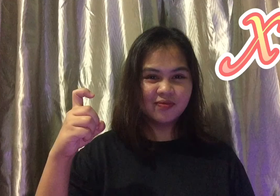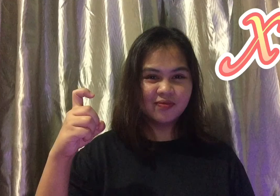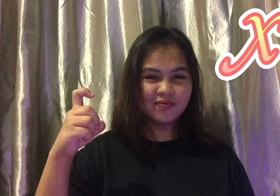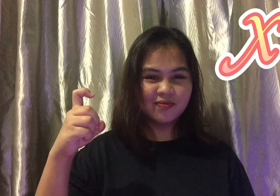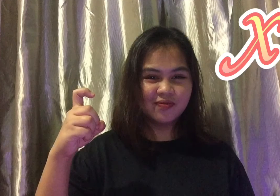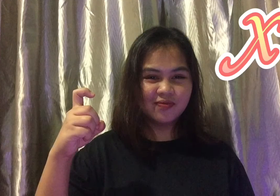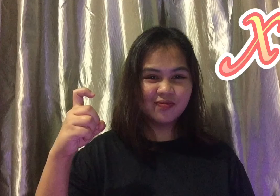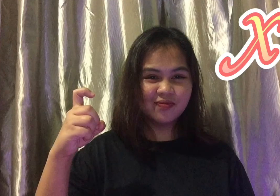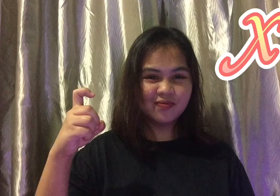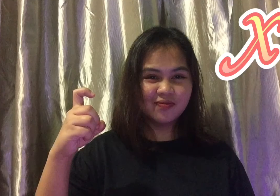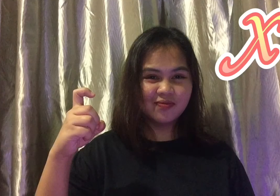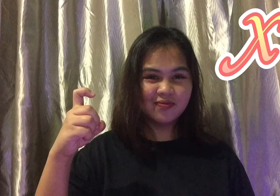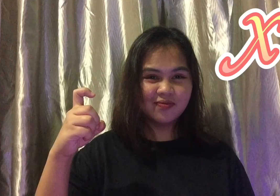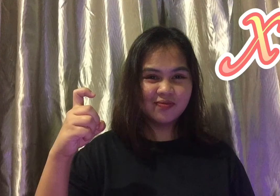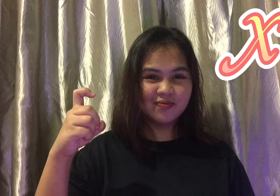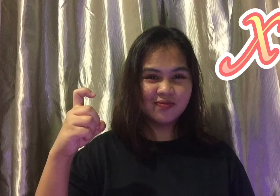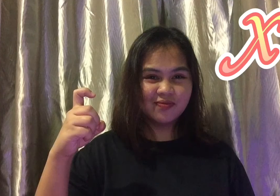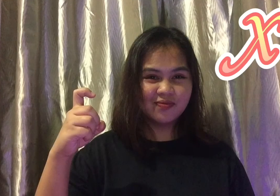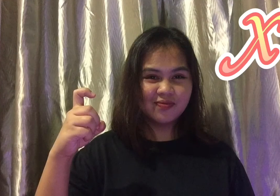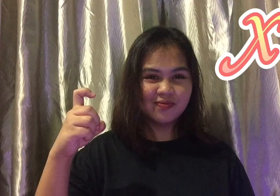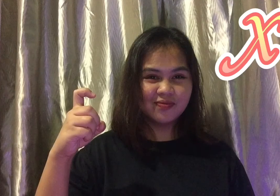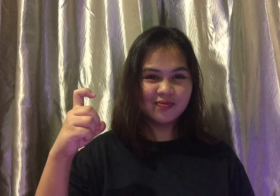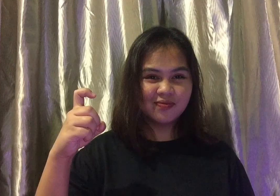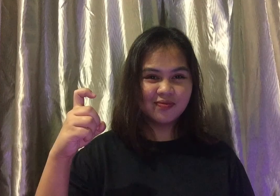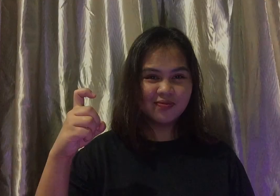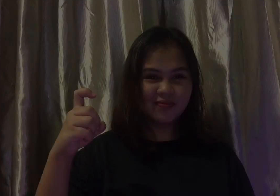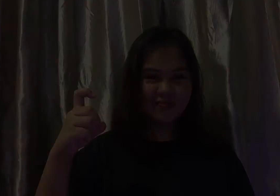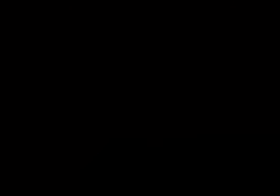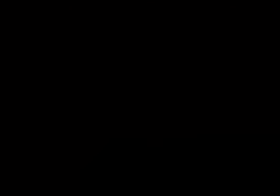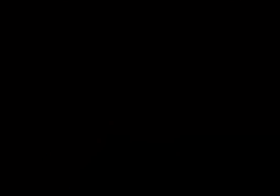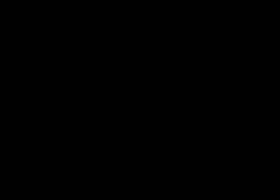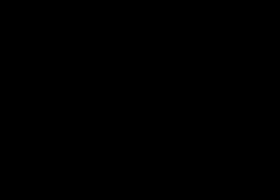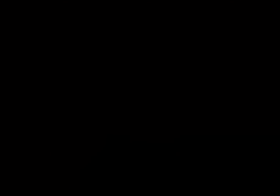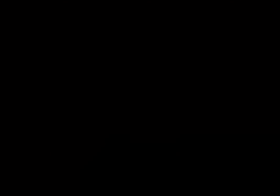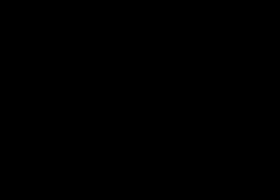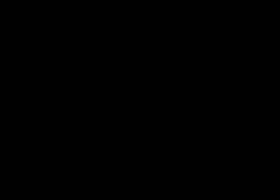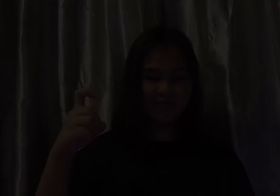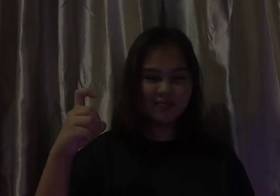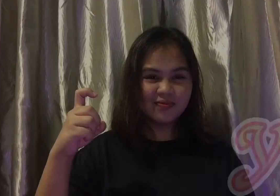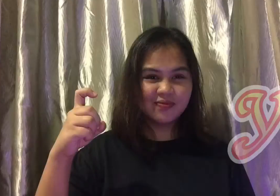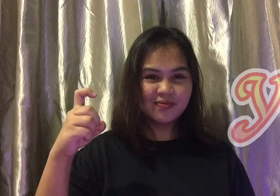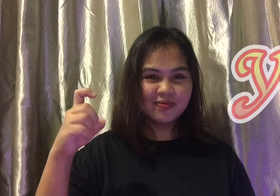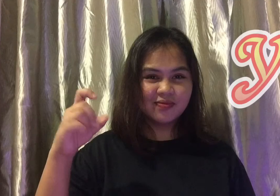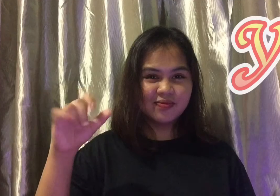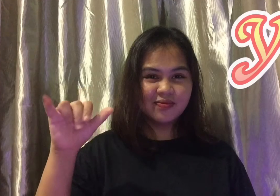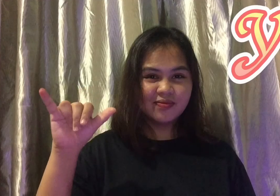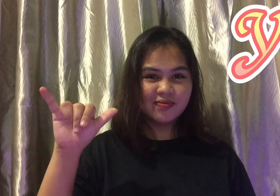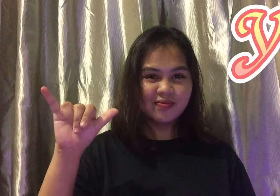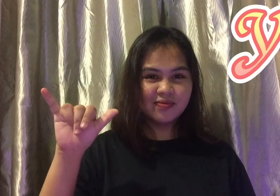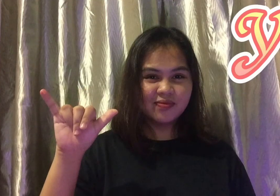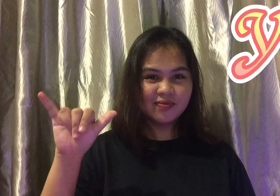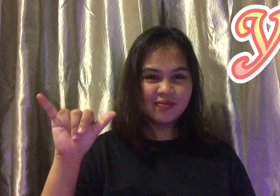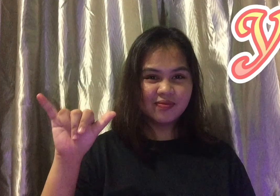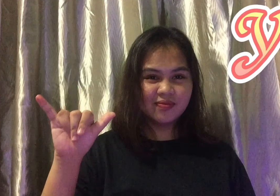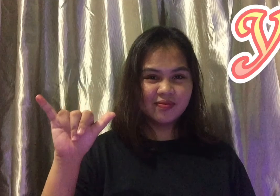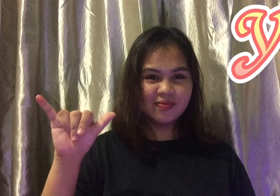this, X. And for the letter Y, you just put your thumb and